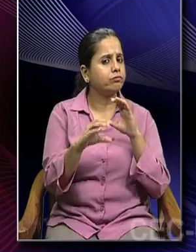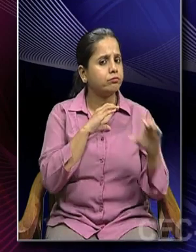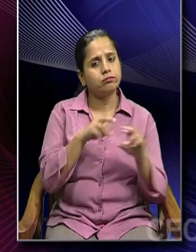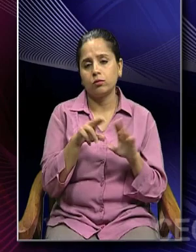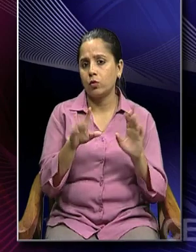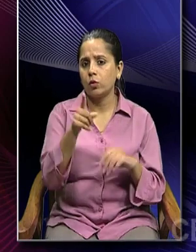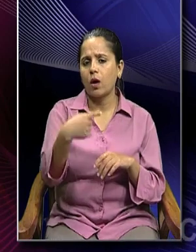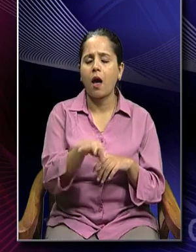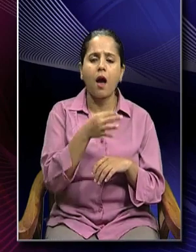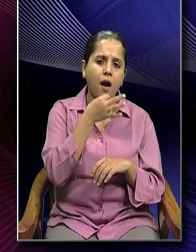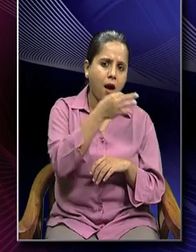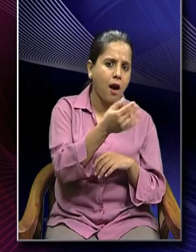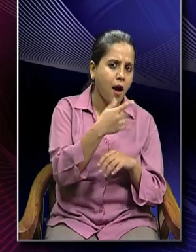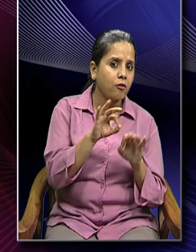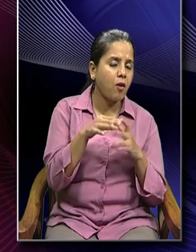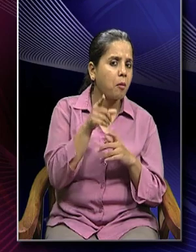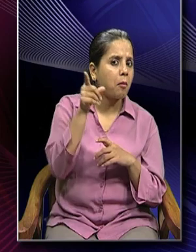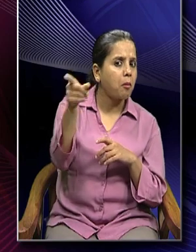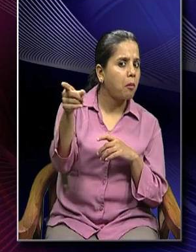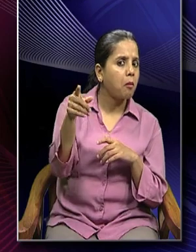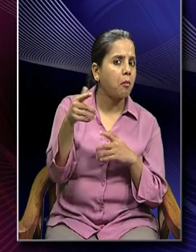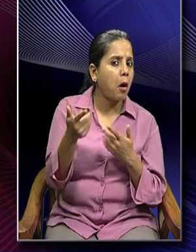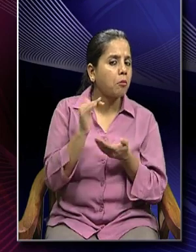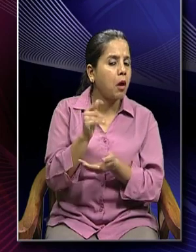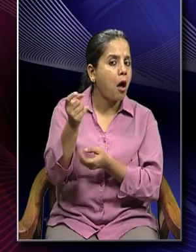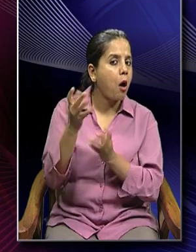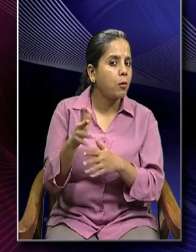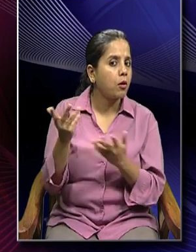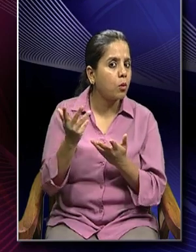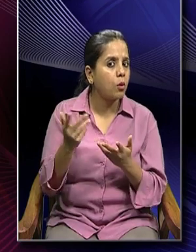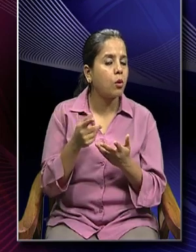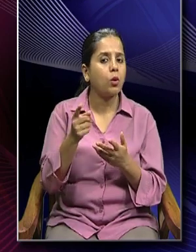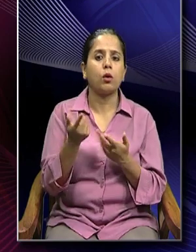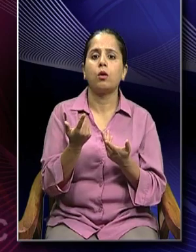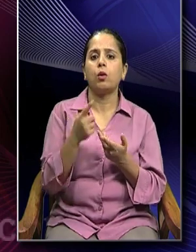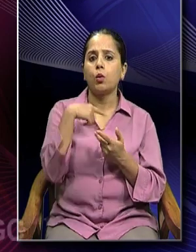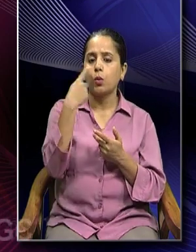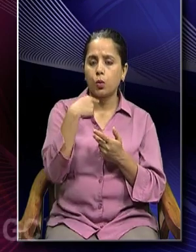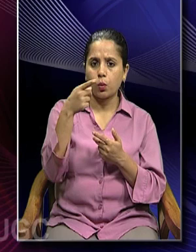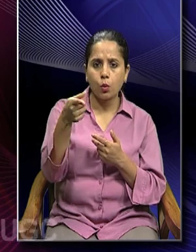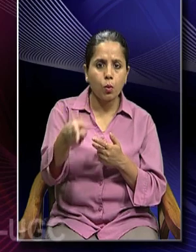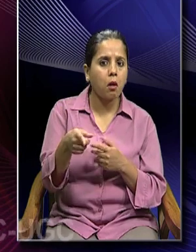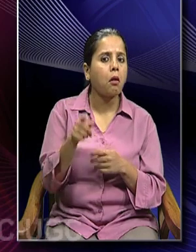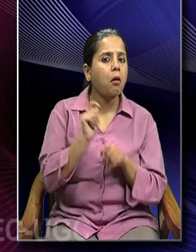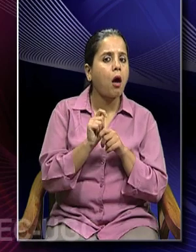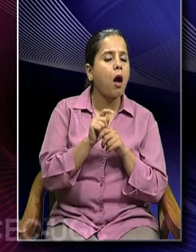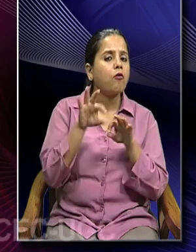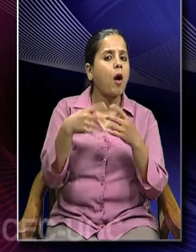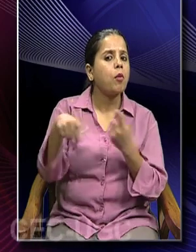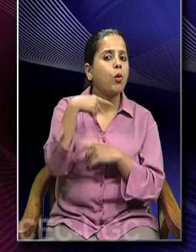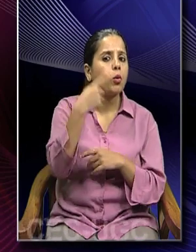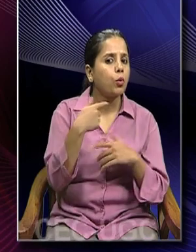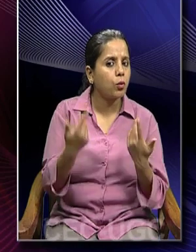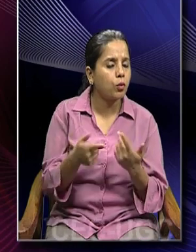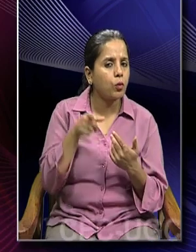You ask about any family, that how many children they have, who is the bread earner in that family, what is